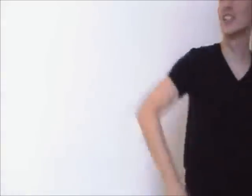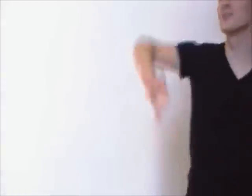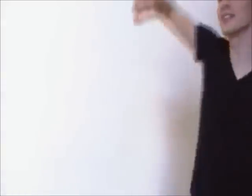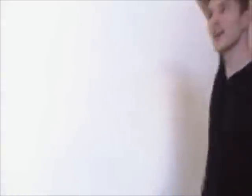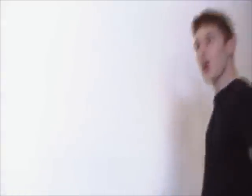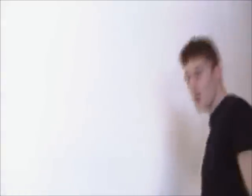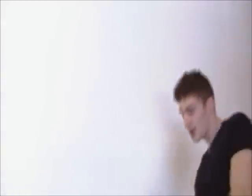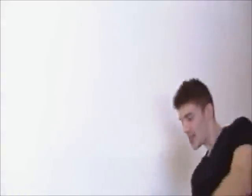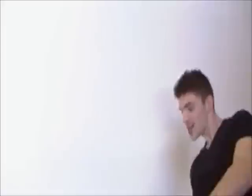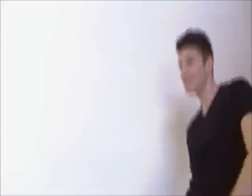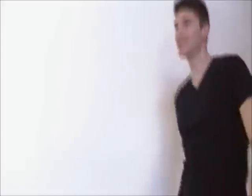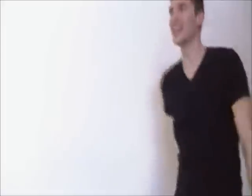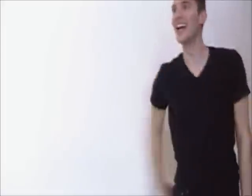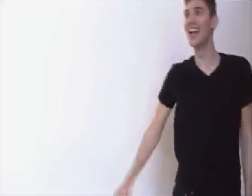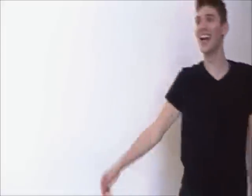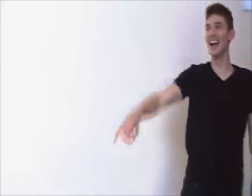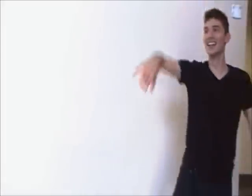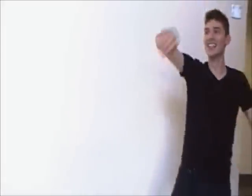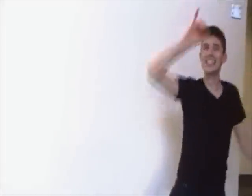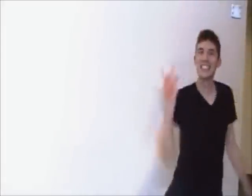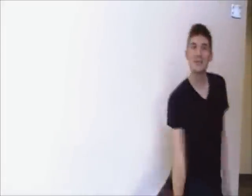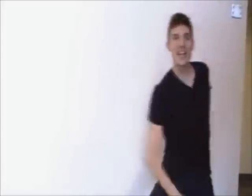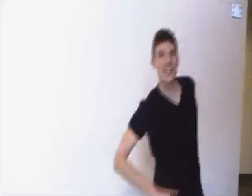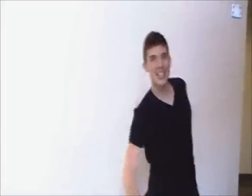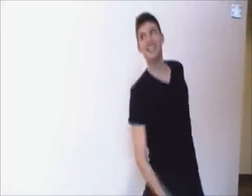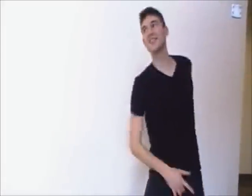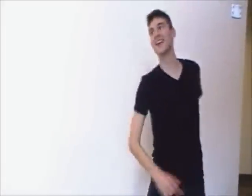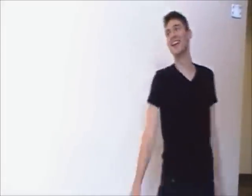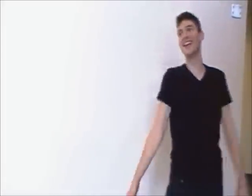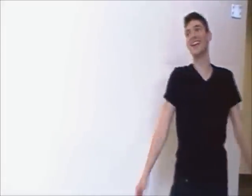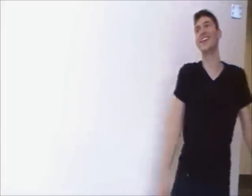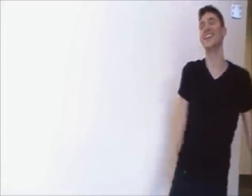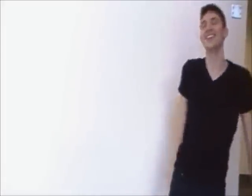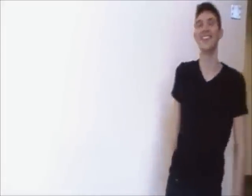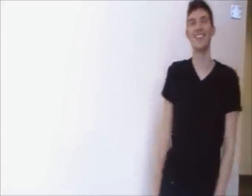Super like, quit love! So that love! I'm still recording.